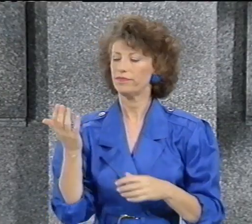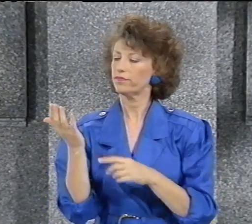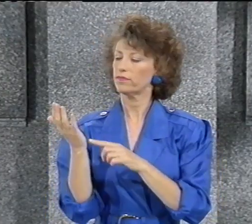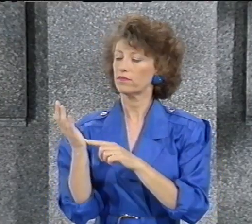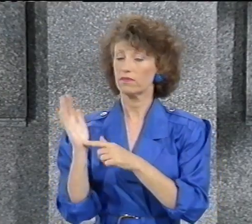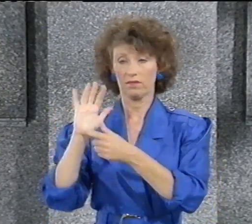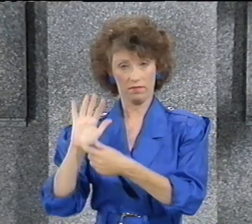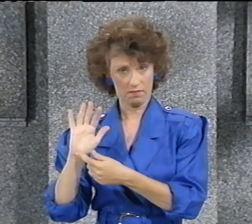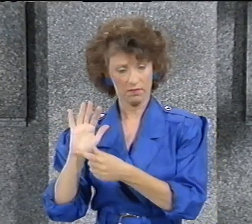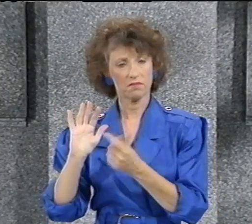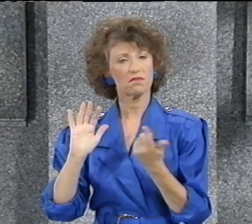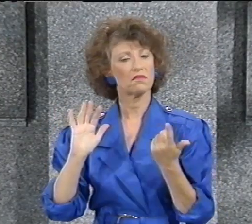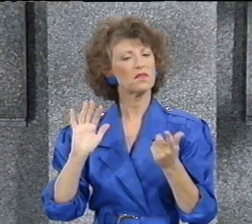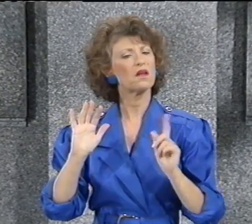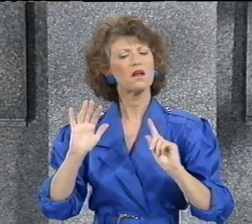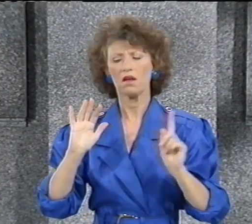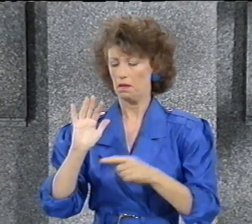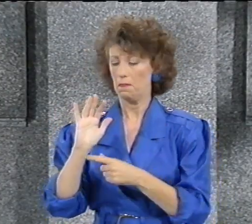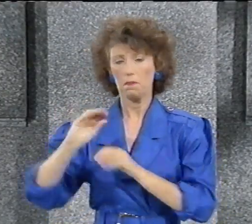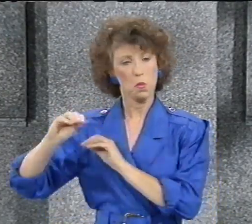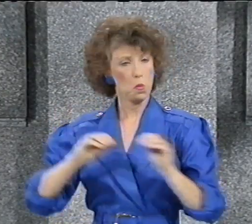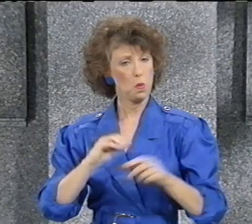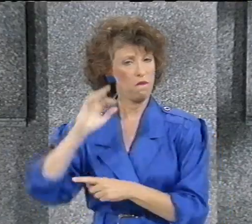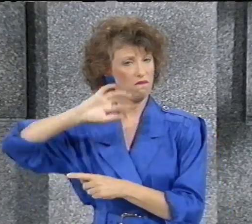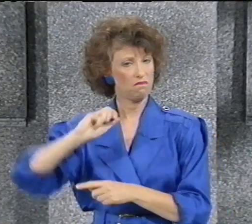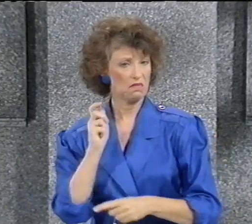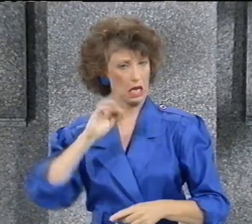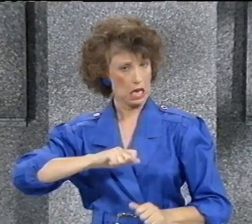Now, where do we keep the arm and the hand?